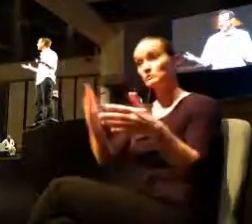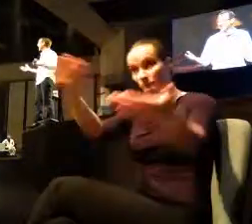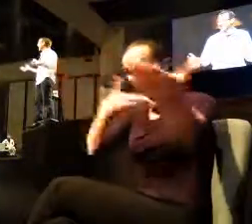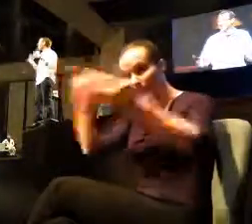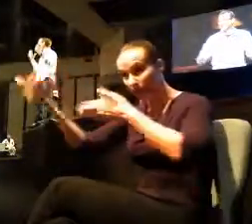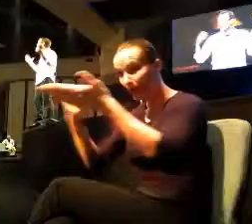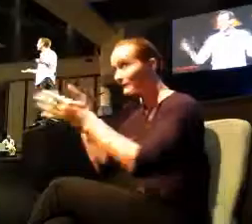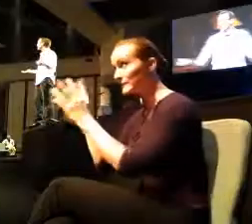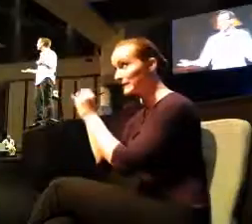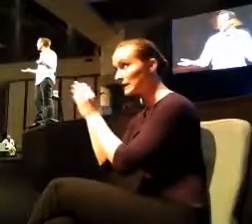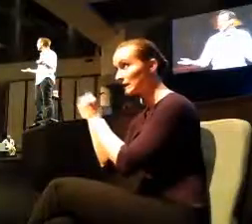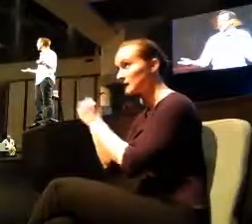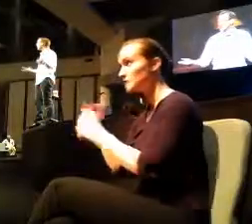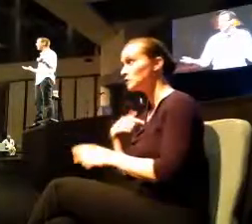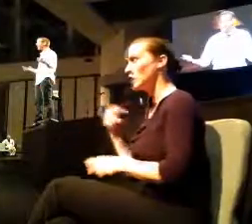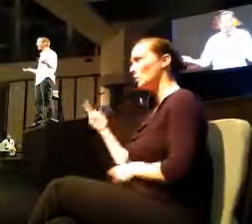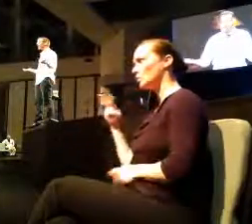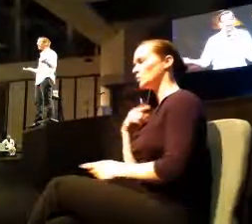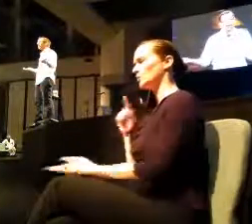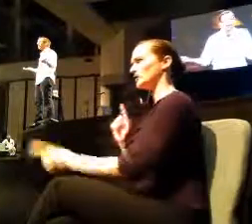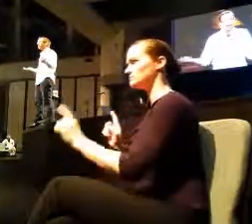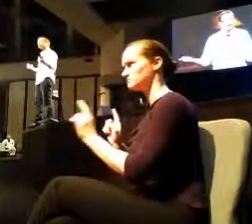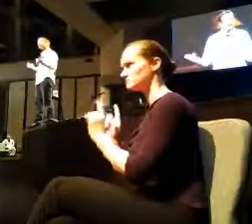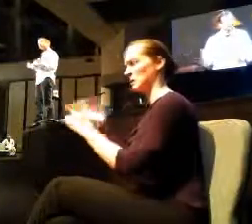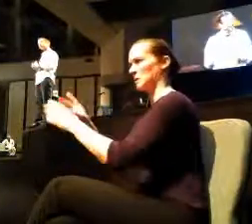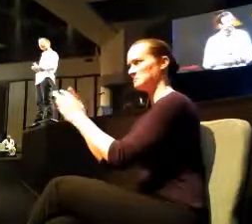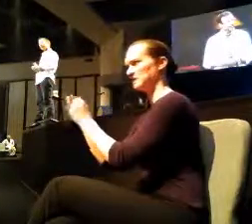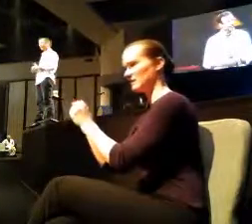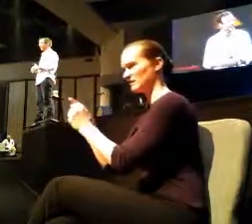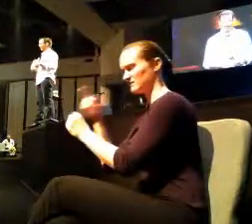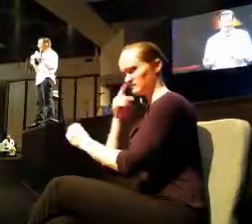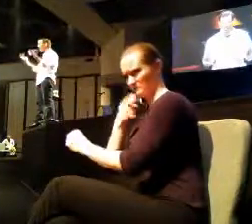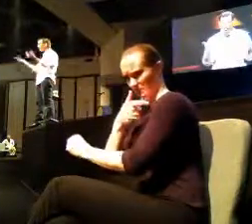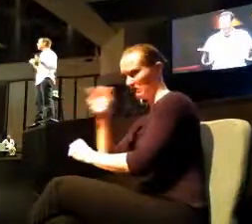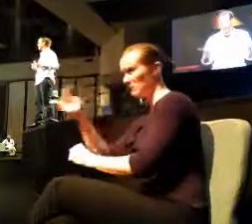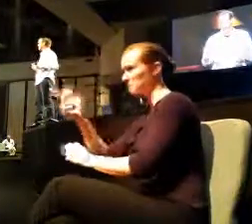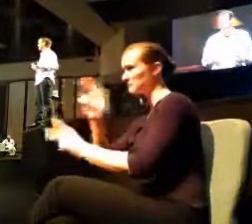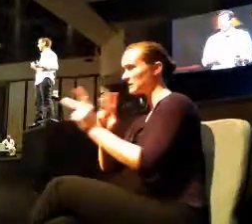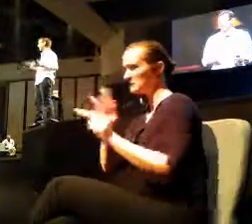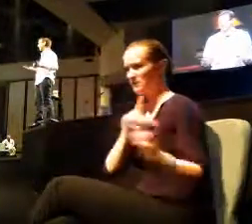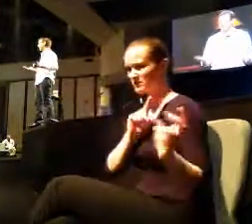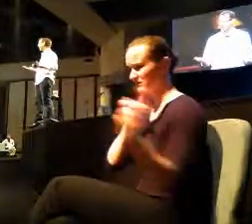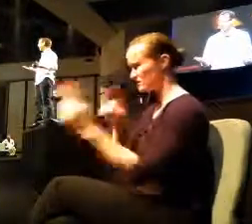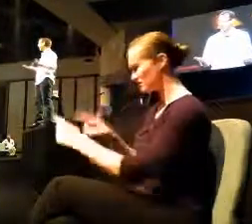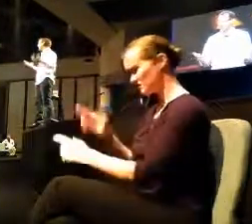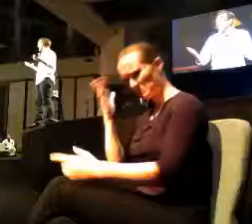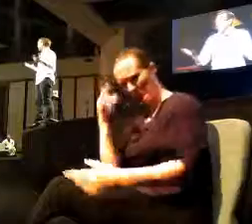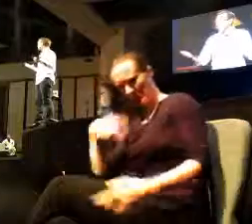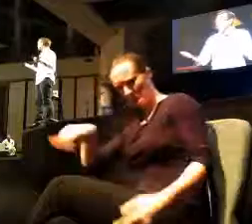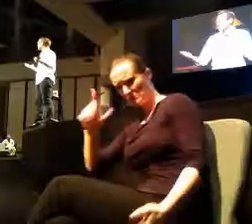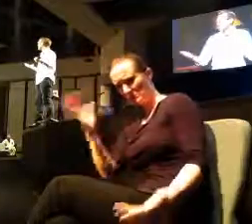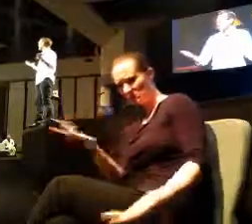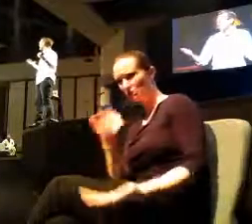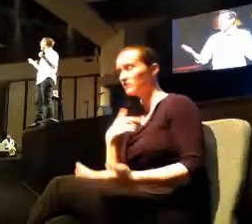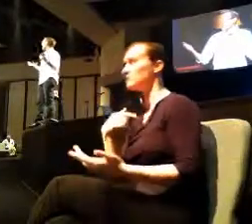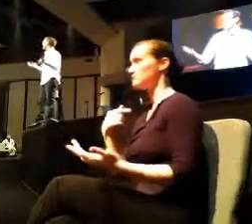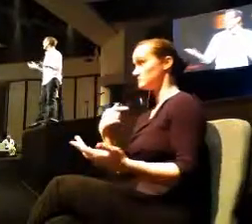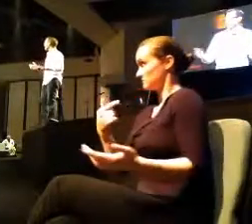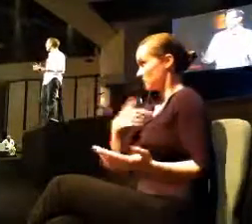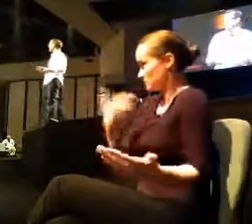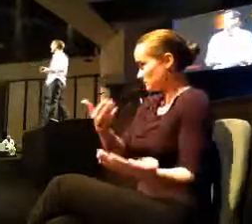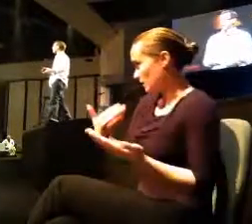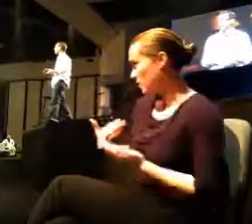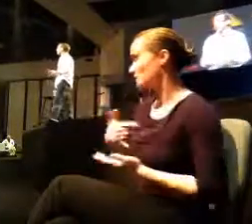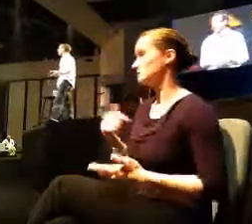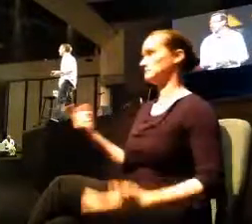or two, and there are other people showing up, and I'm like, so why are you here? Because you told me to come here. I was invited. I didn't even know it. I